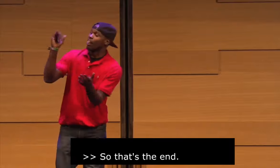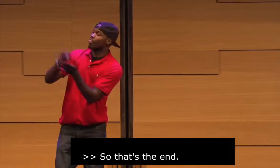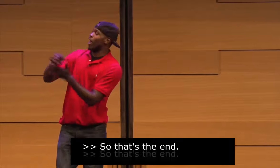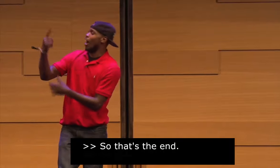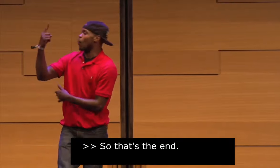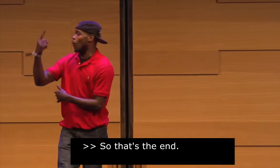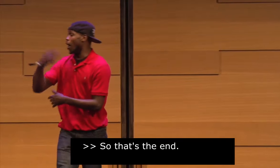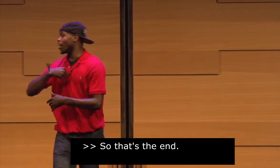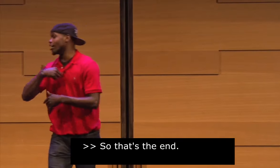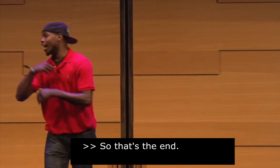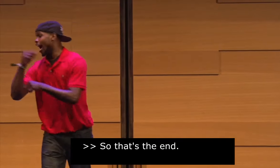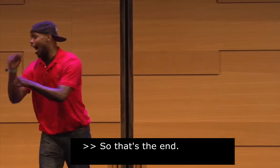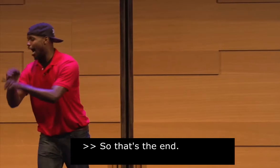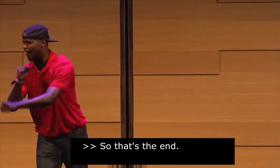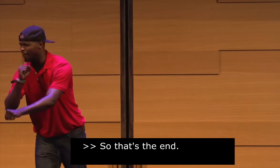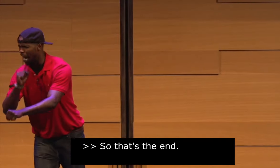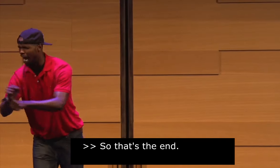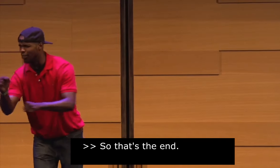So that's the end.